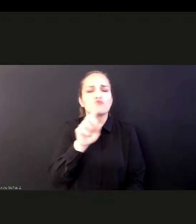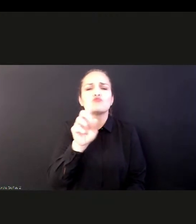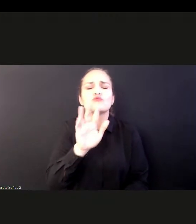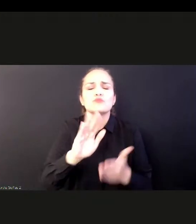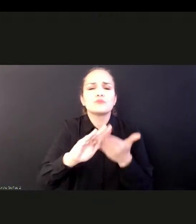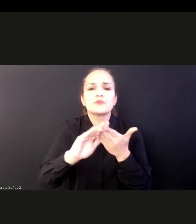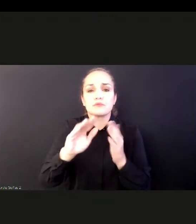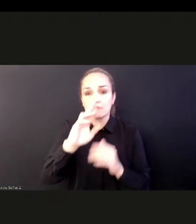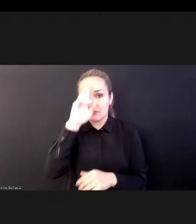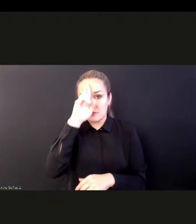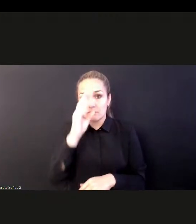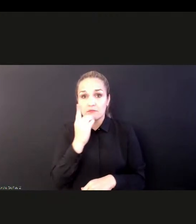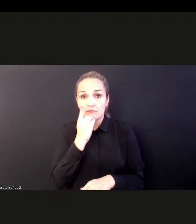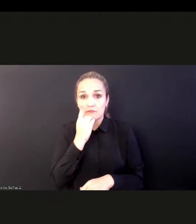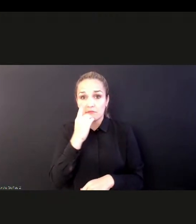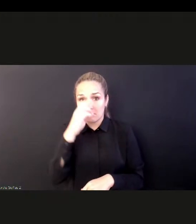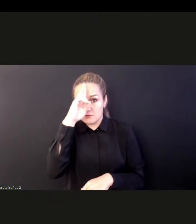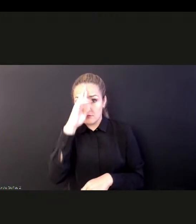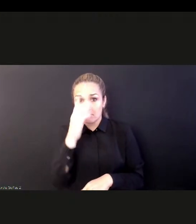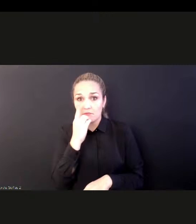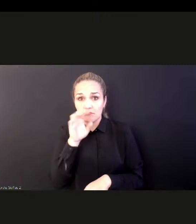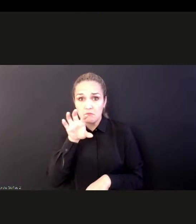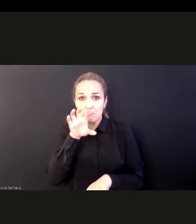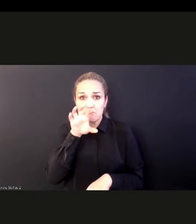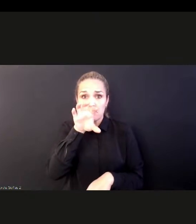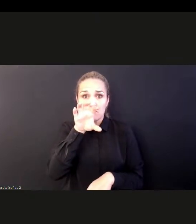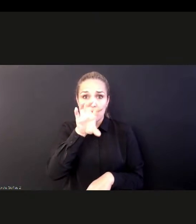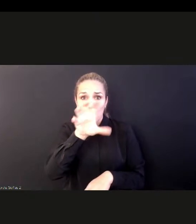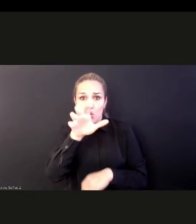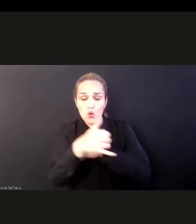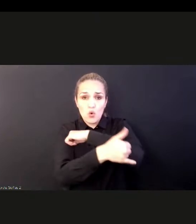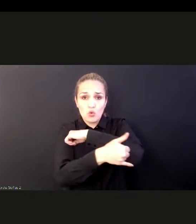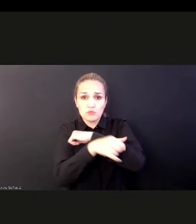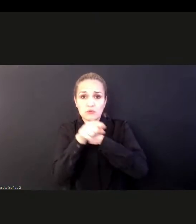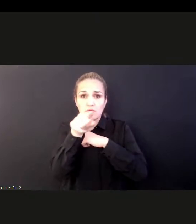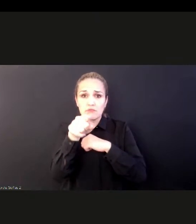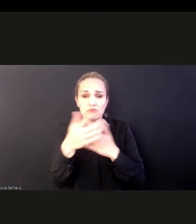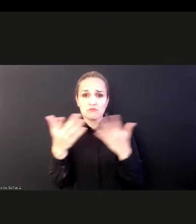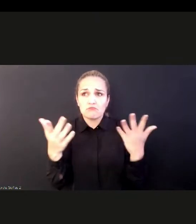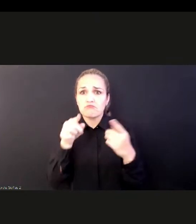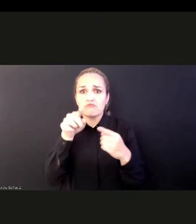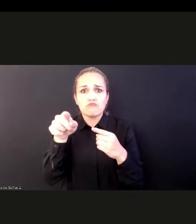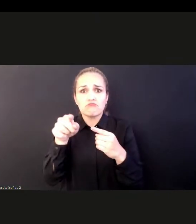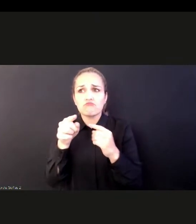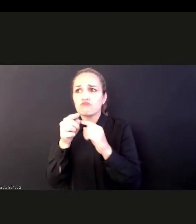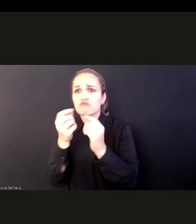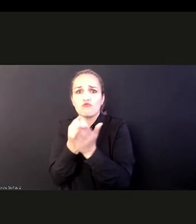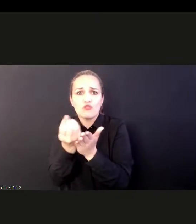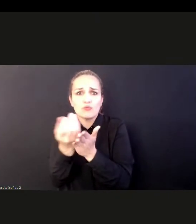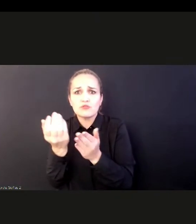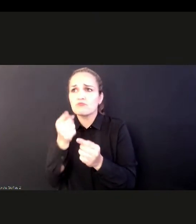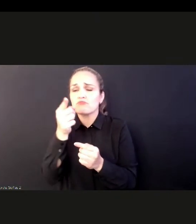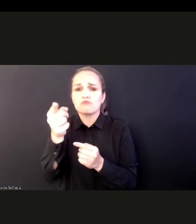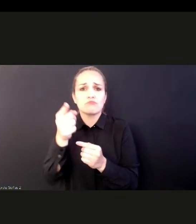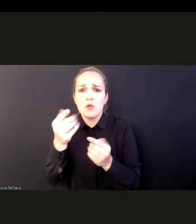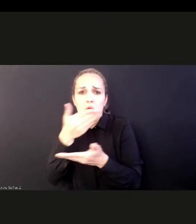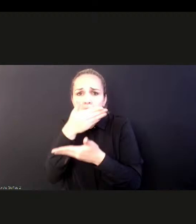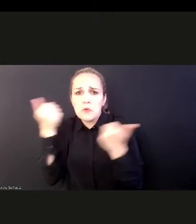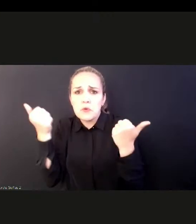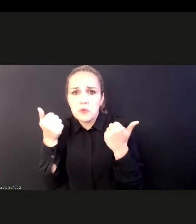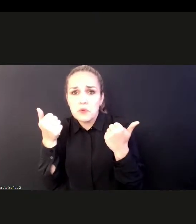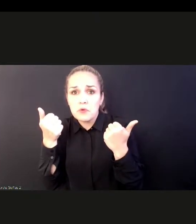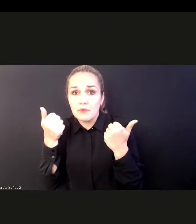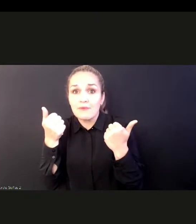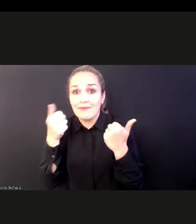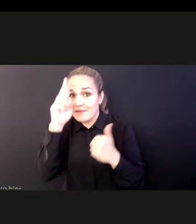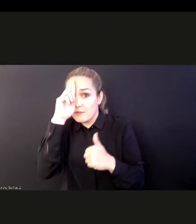solve the most pressing challenges of tourism: food waste, single plastic use, the carbon footprint of air transportation.